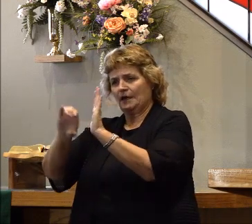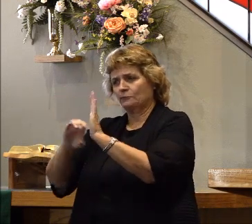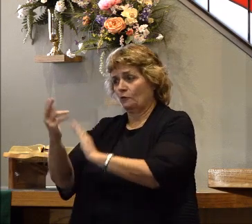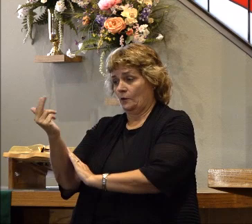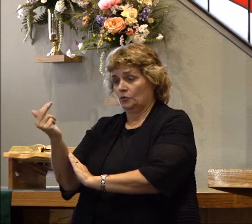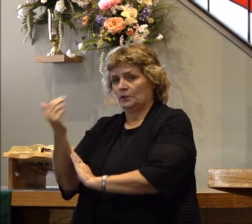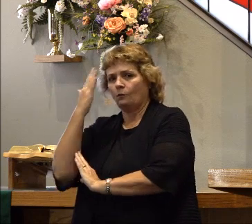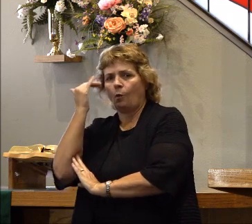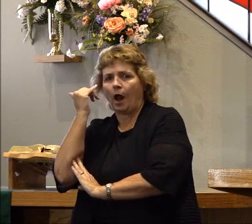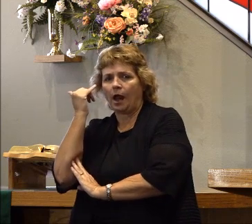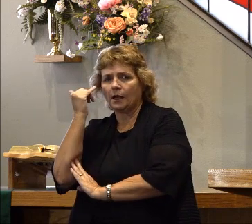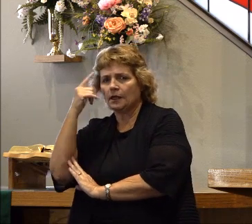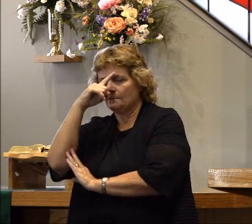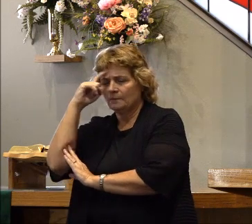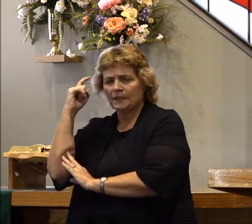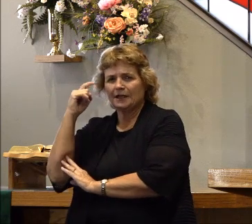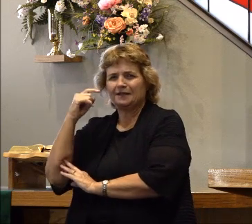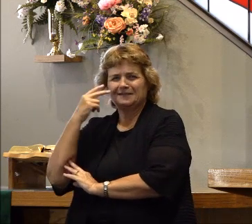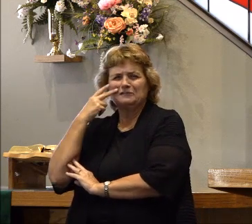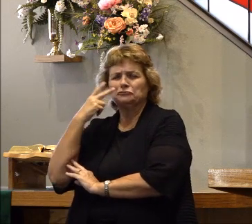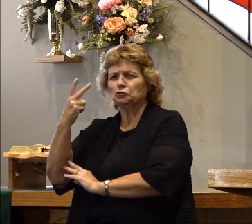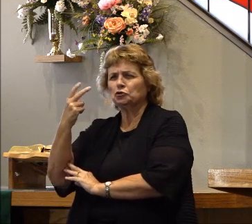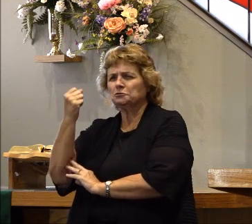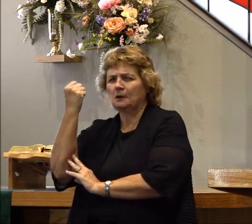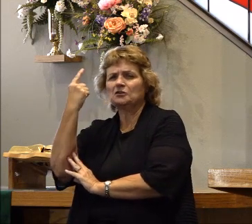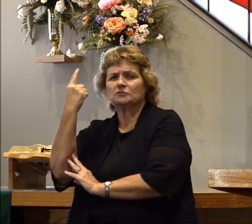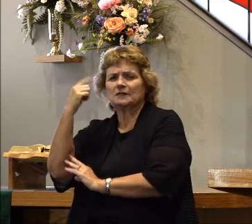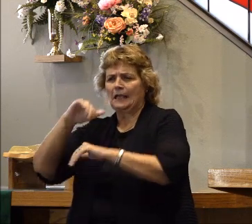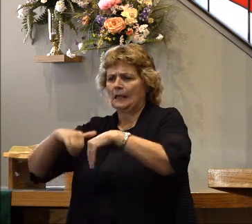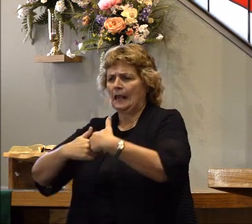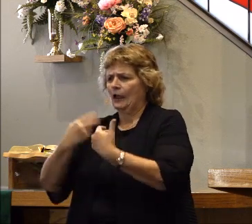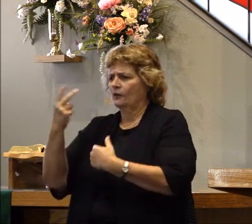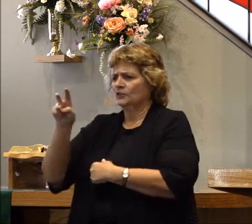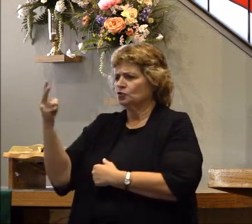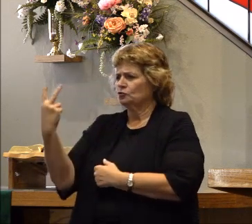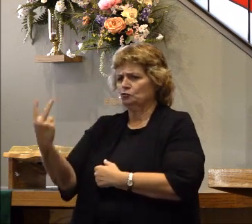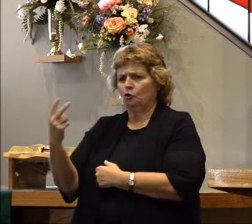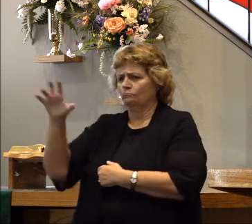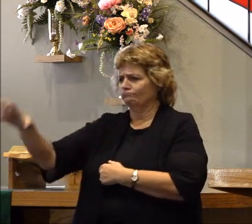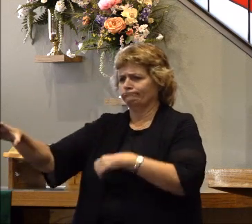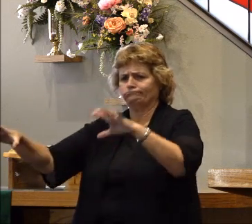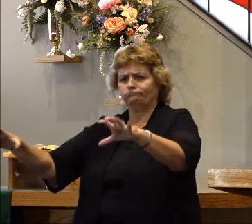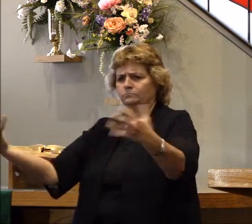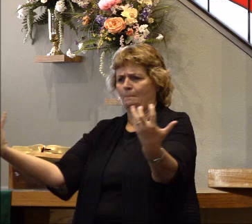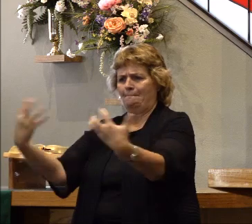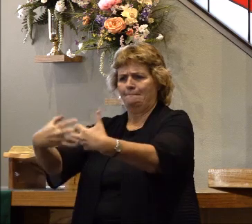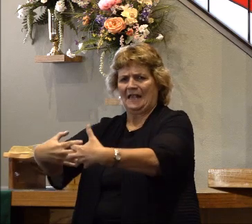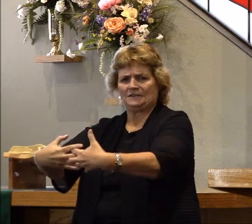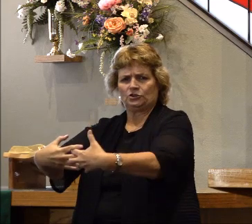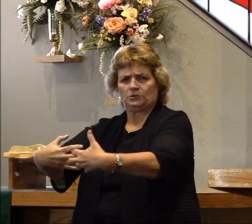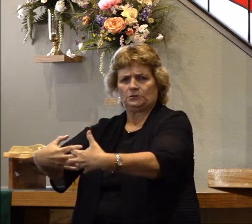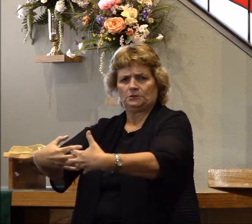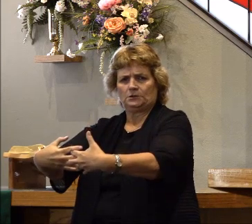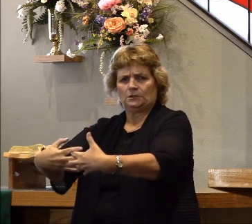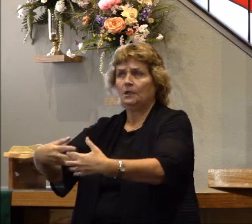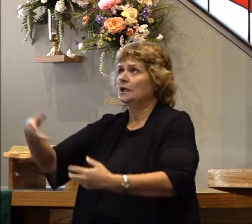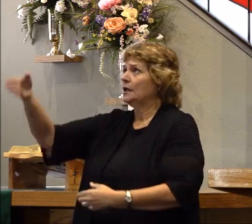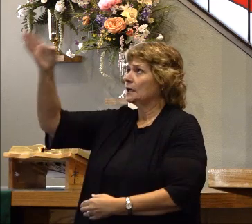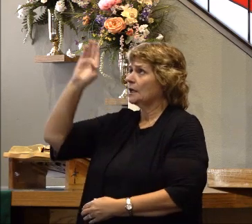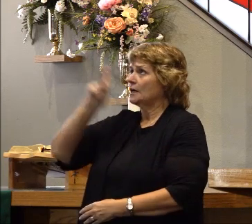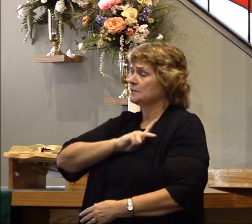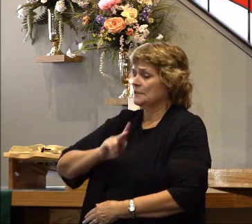it's good to see how these two sections of Scripture mesh together. God's